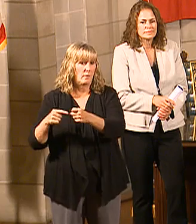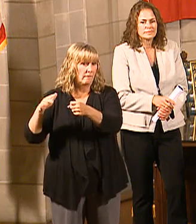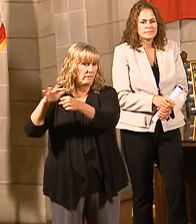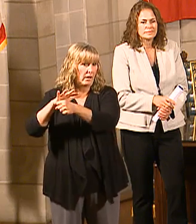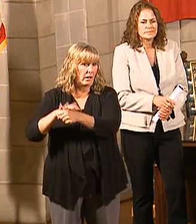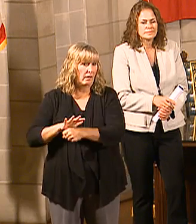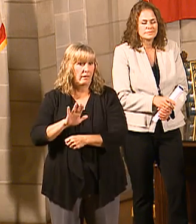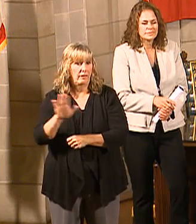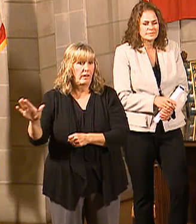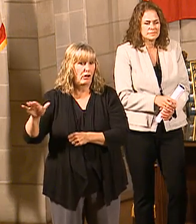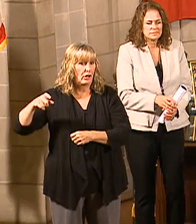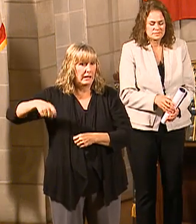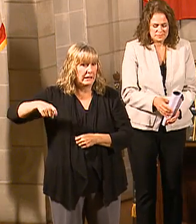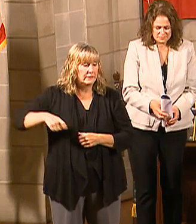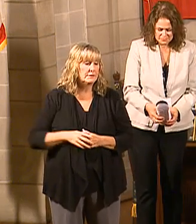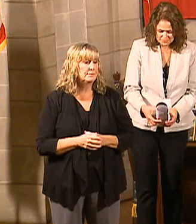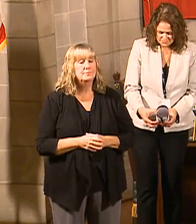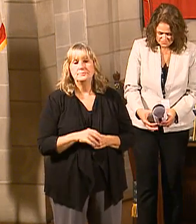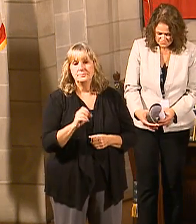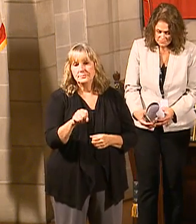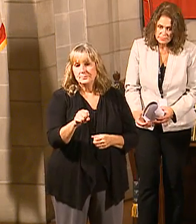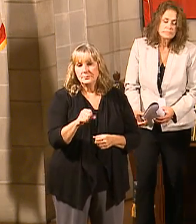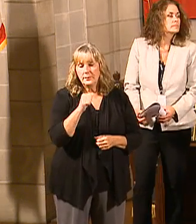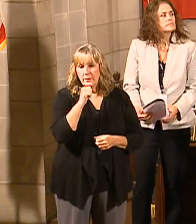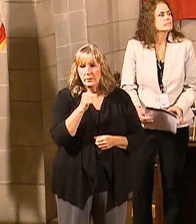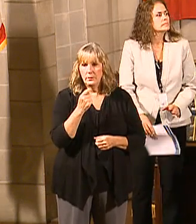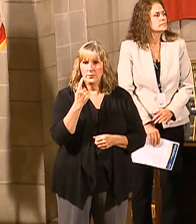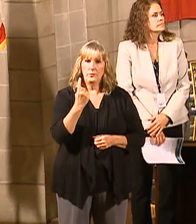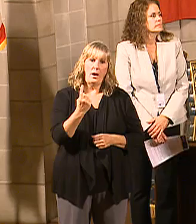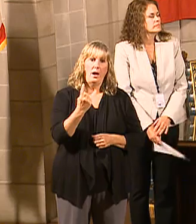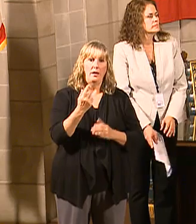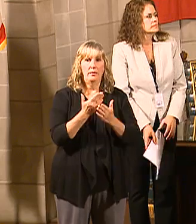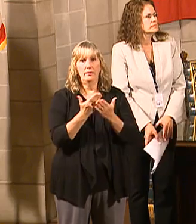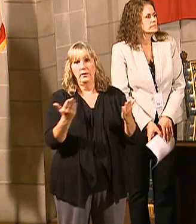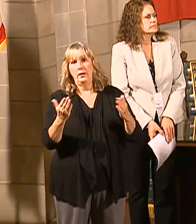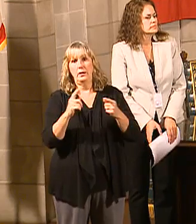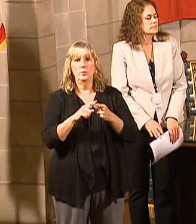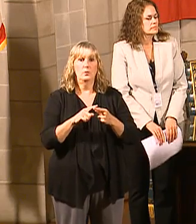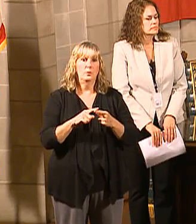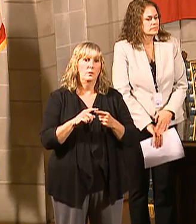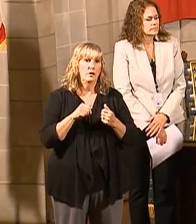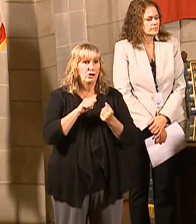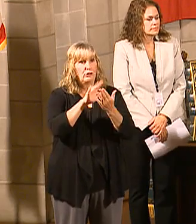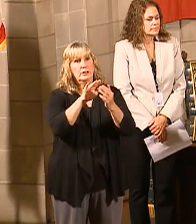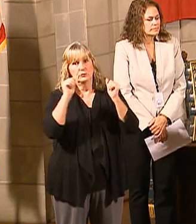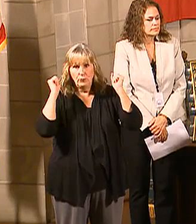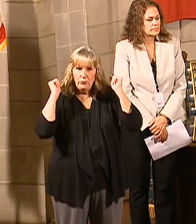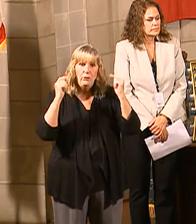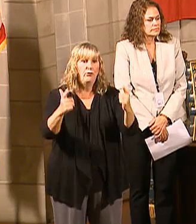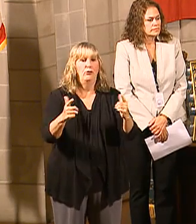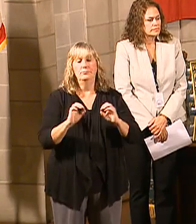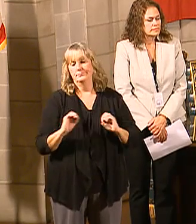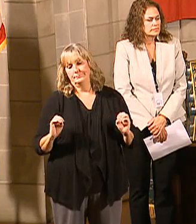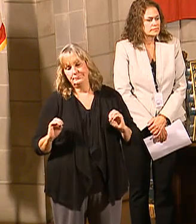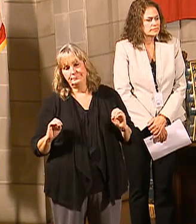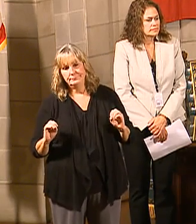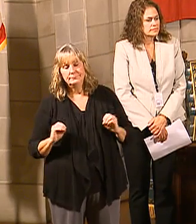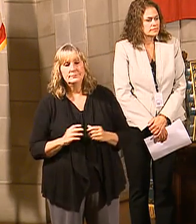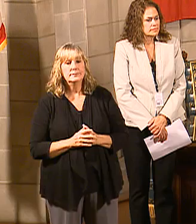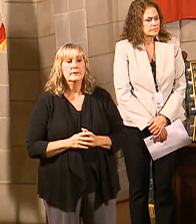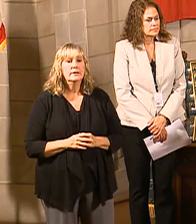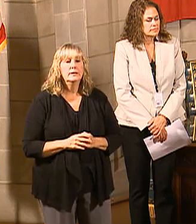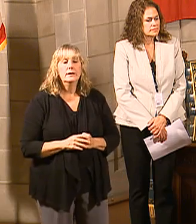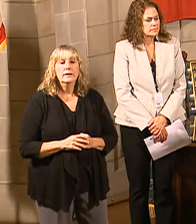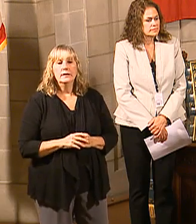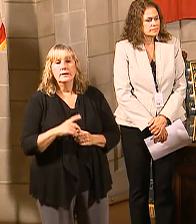needs? Yeah, absolutely. So there's not going to be one single silver bullet that helps address our labor needs here in the state. As Grant was pointing out, that we've